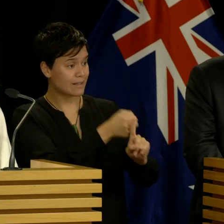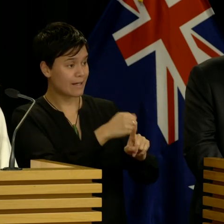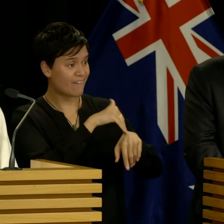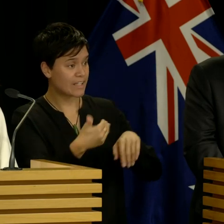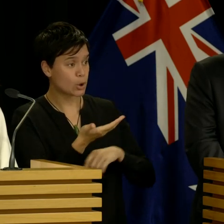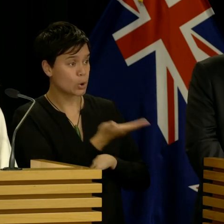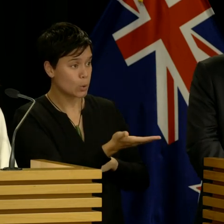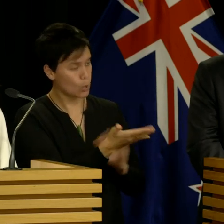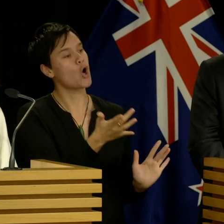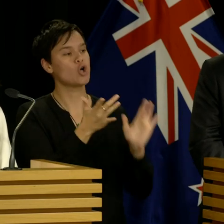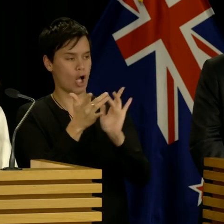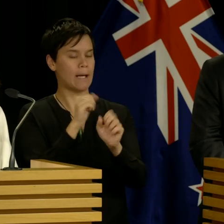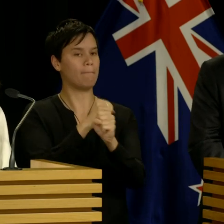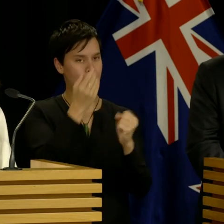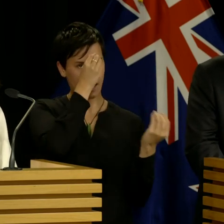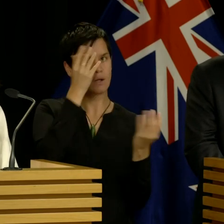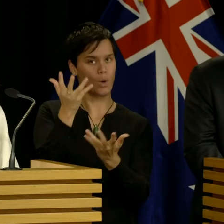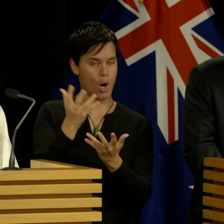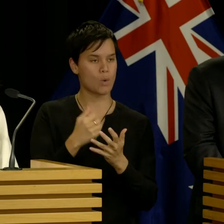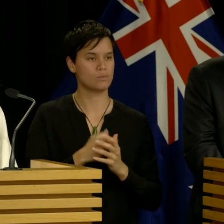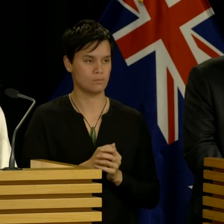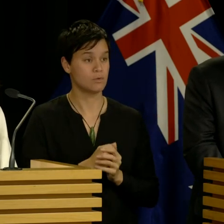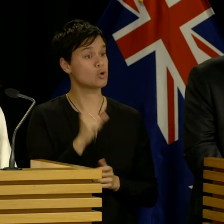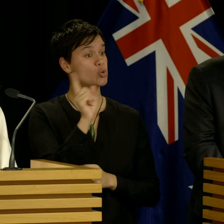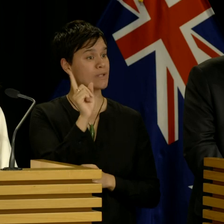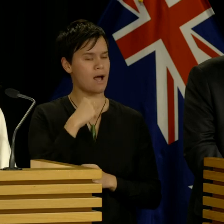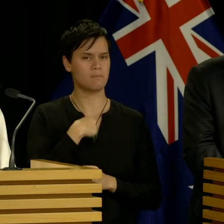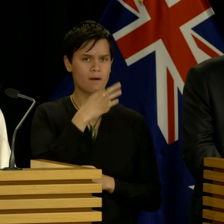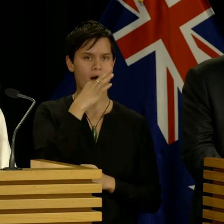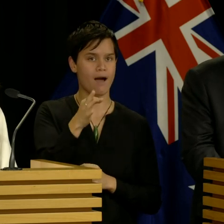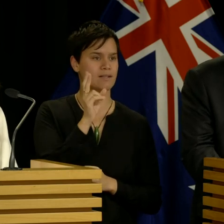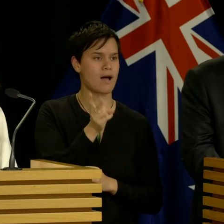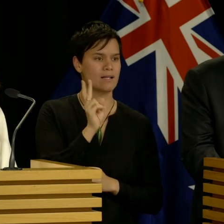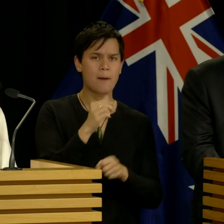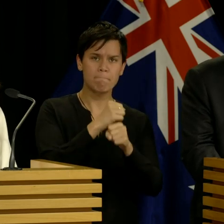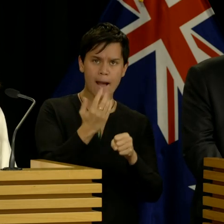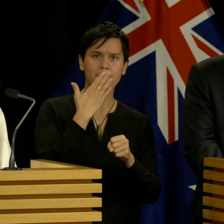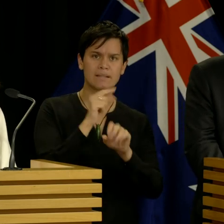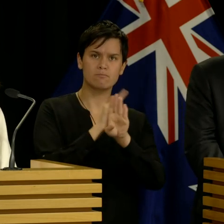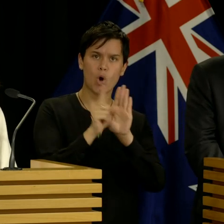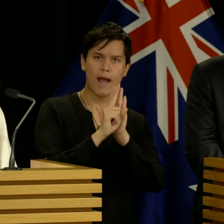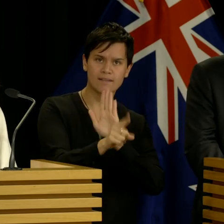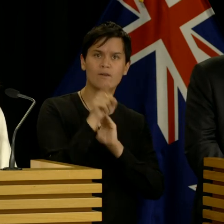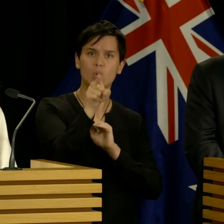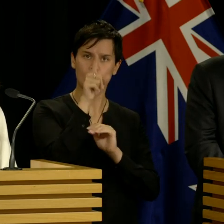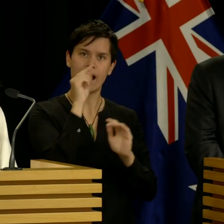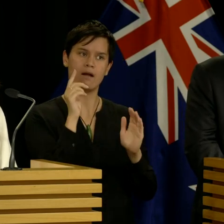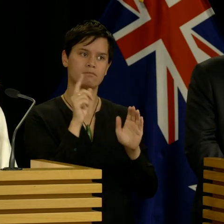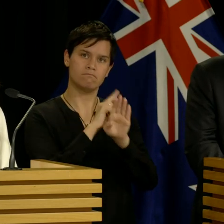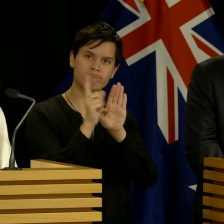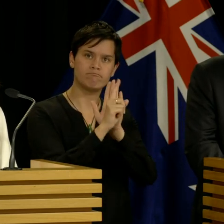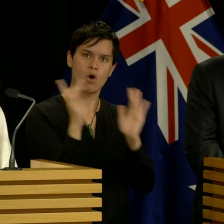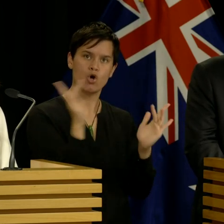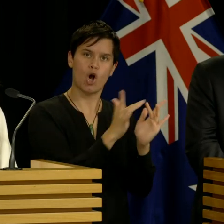bank. I also today asked and reiterated my request to banks to be proactive in their contacts with